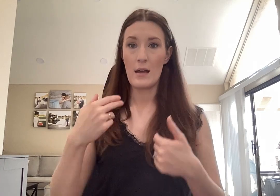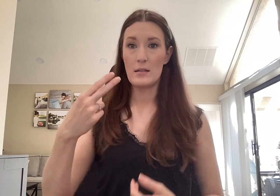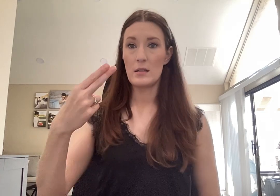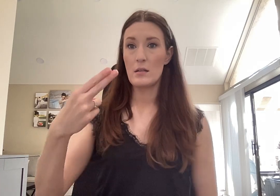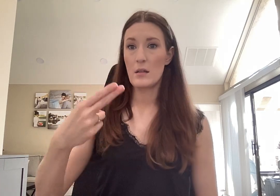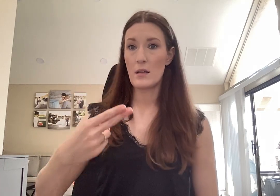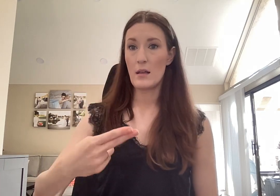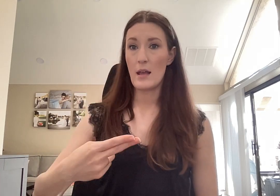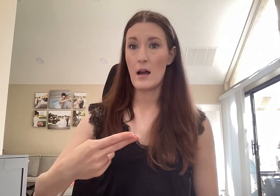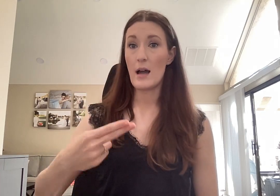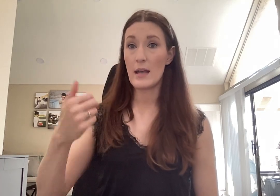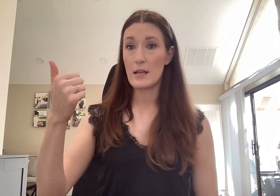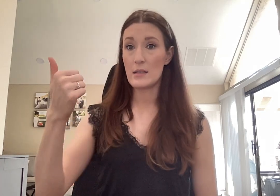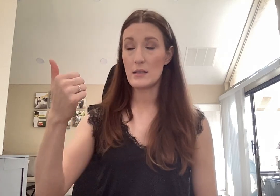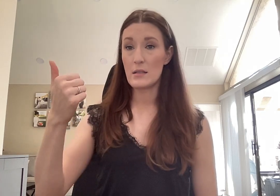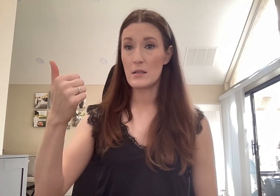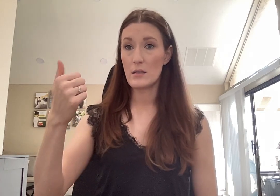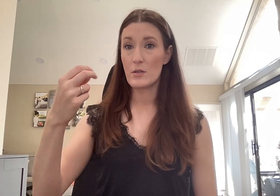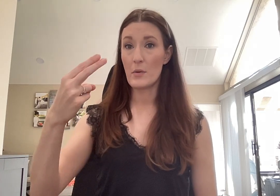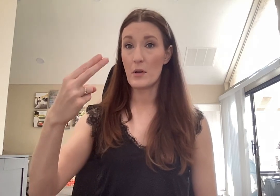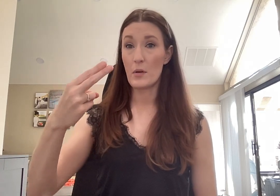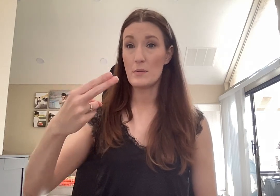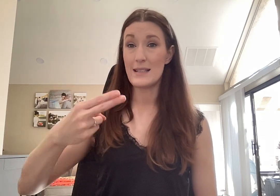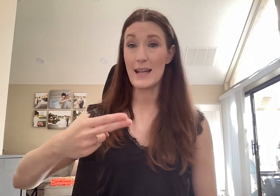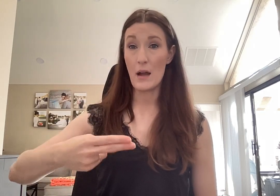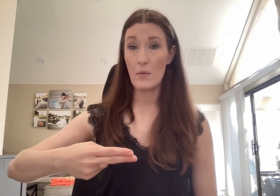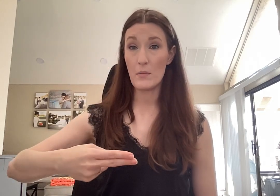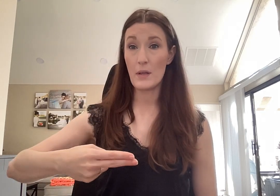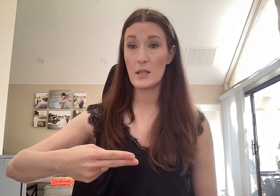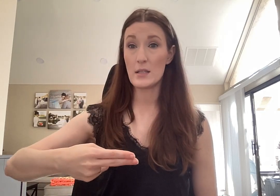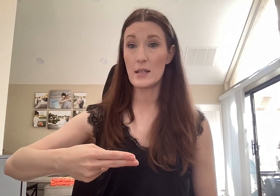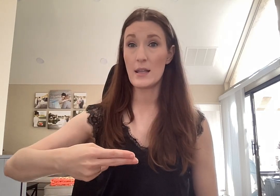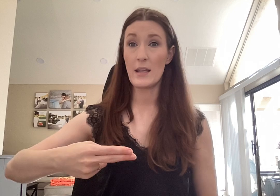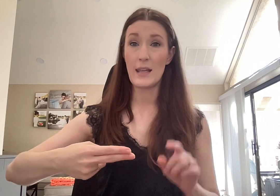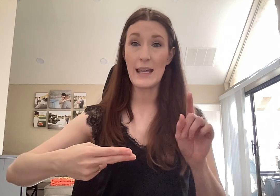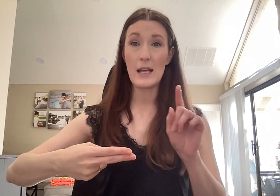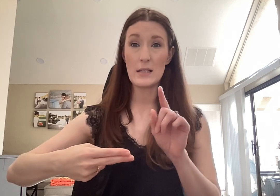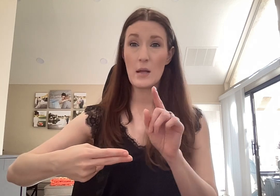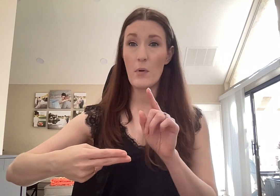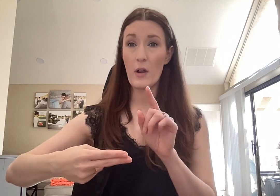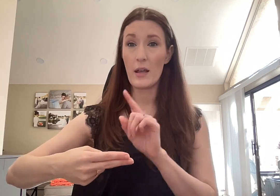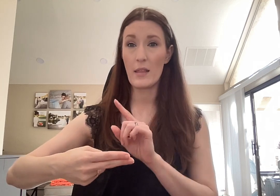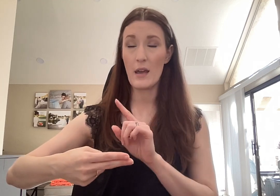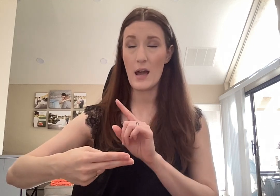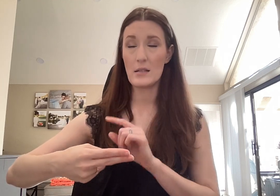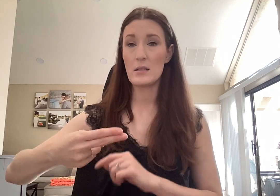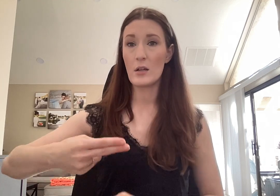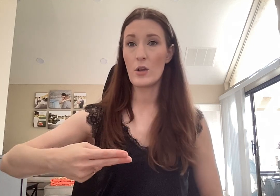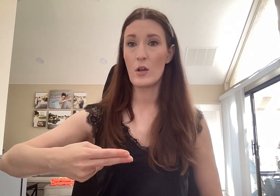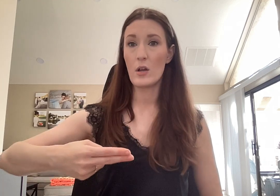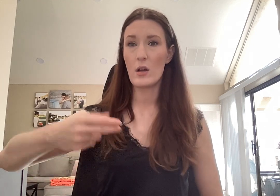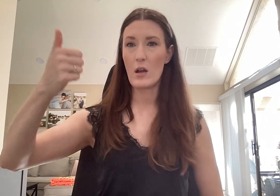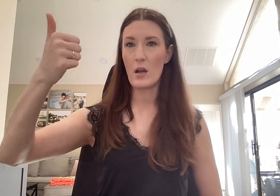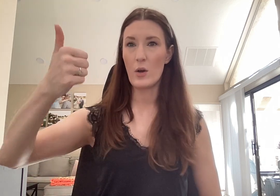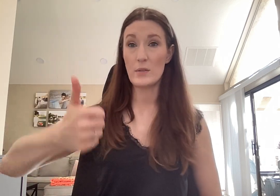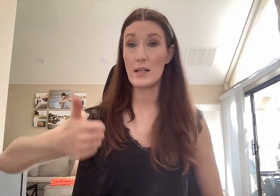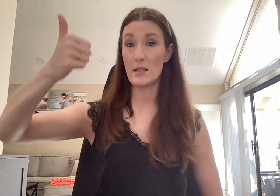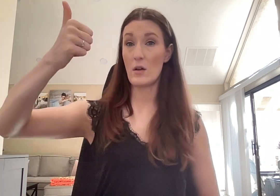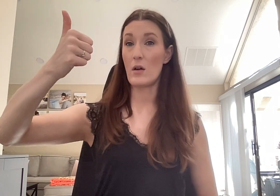Has highest. So we're going to go down because the EST part, the est, is a